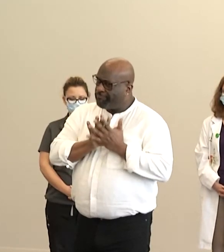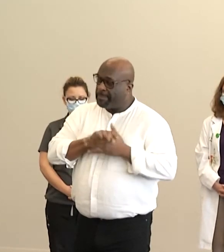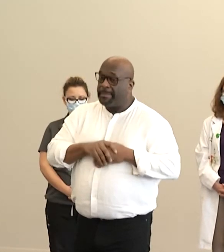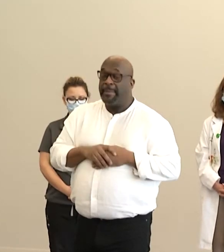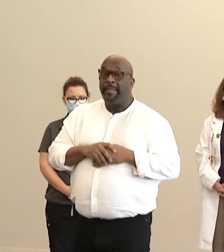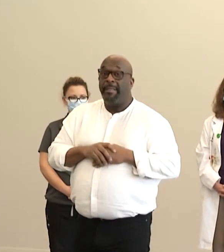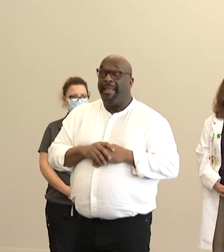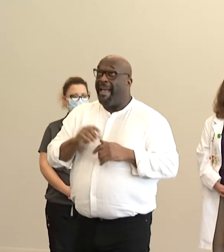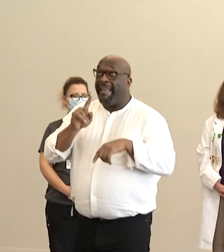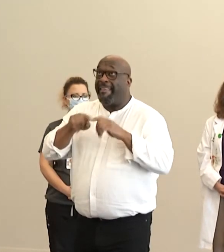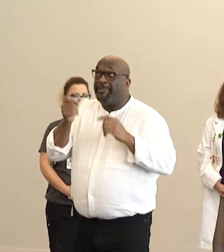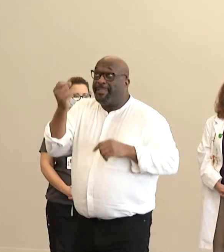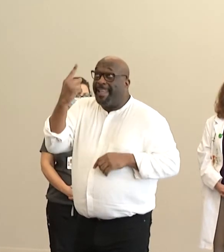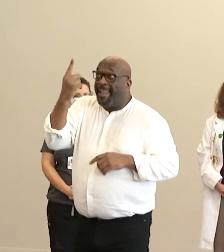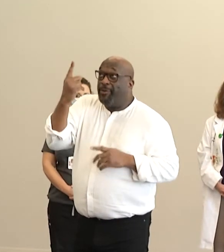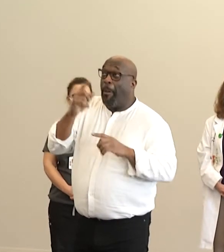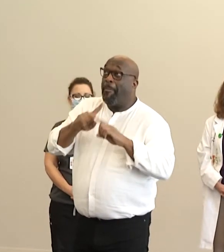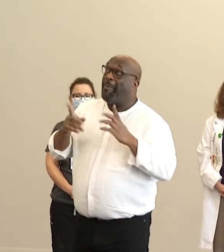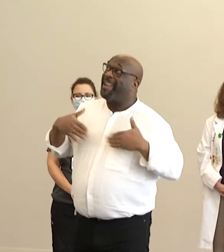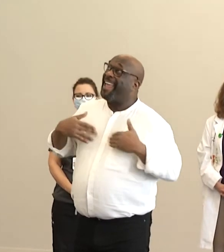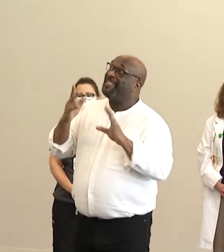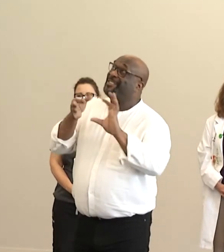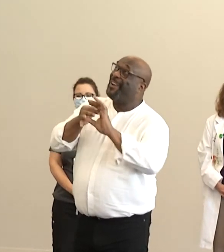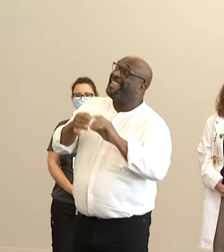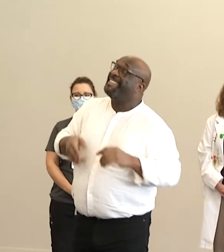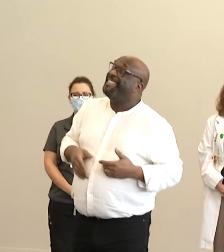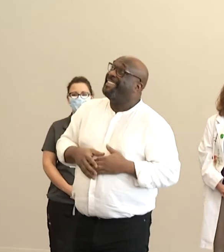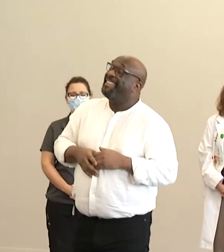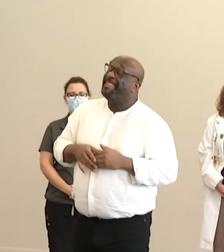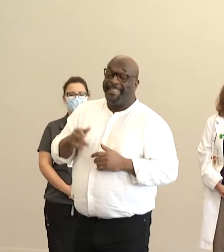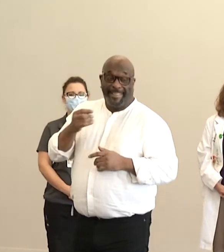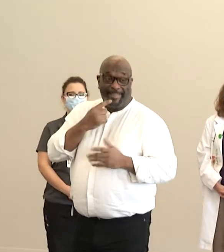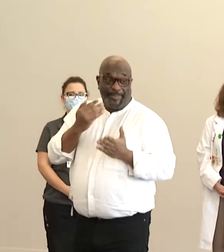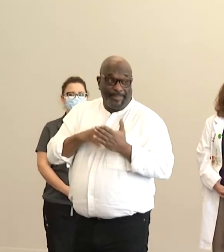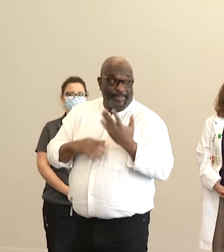Except for the fact that I can't understand you, we're glad you're here.